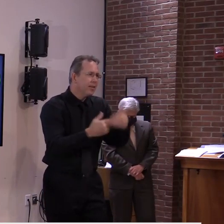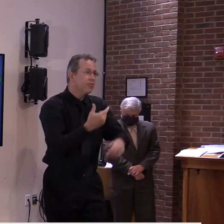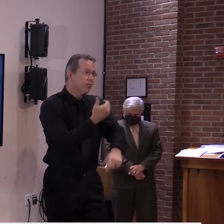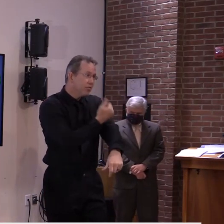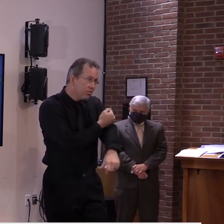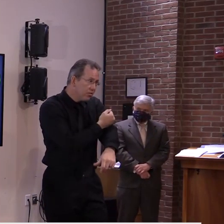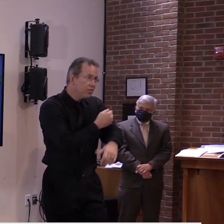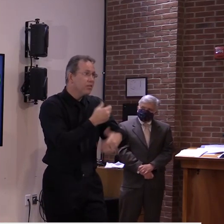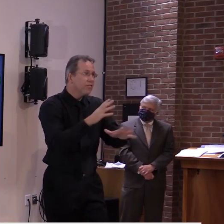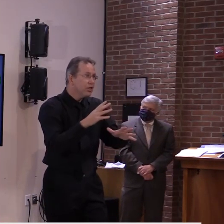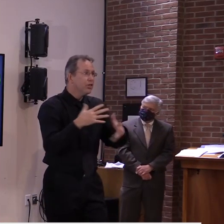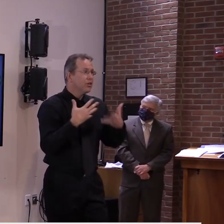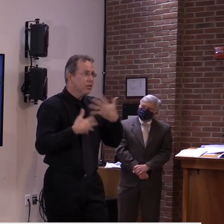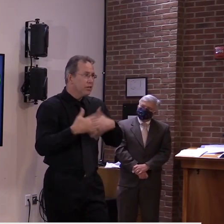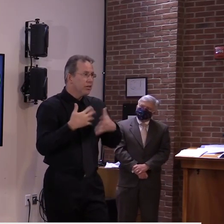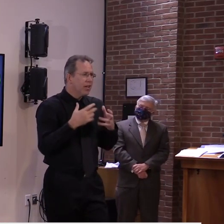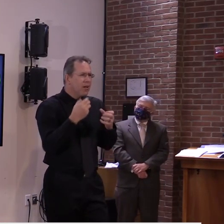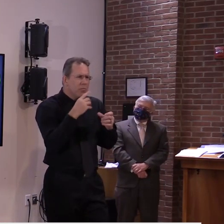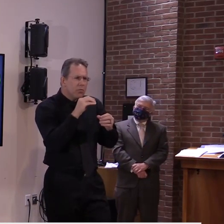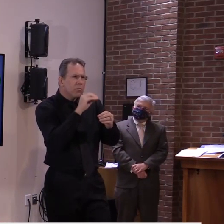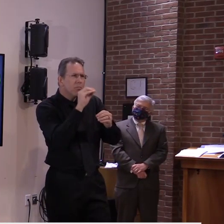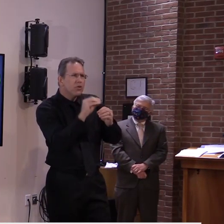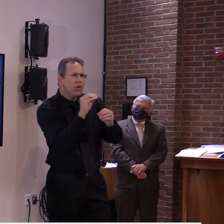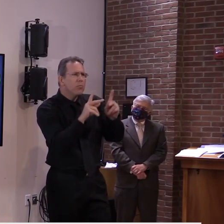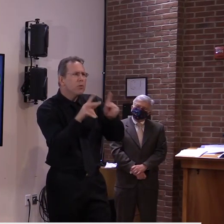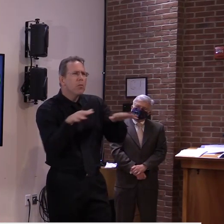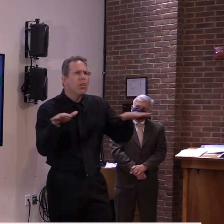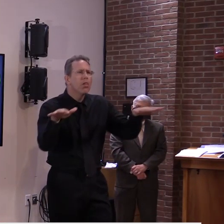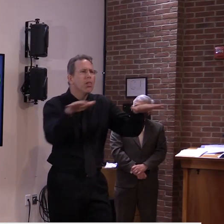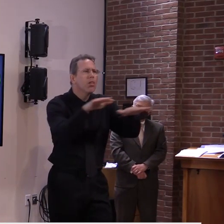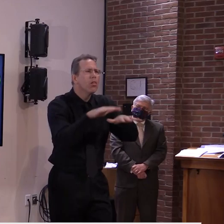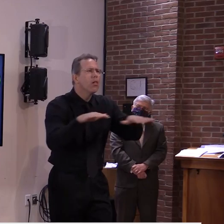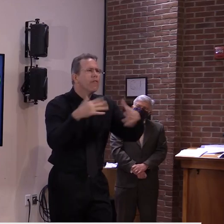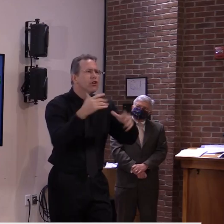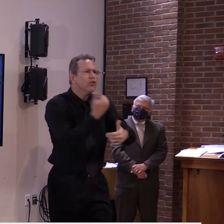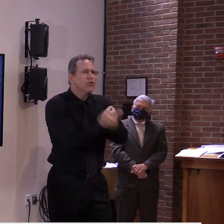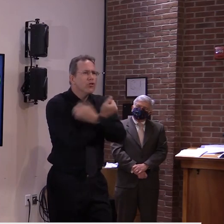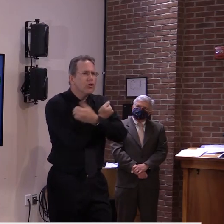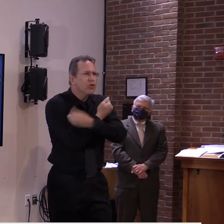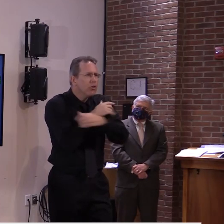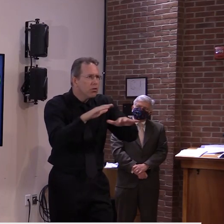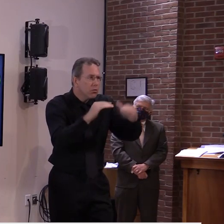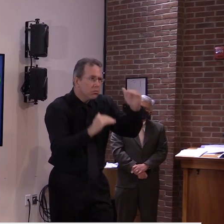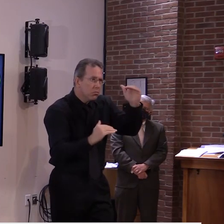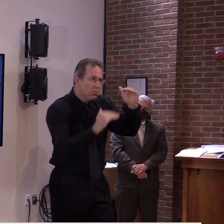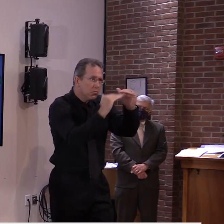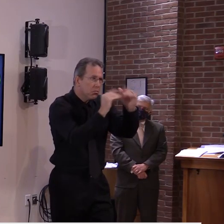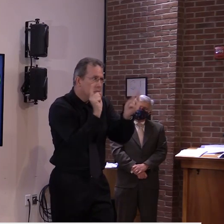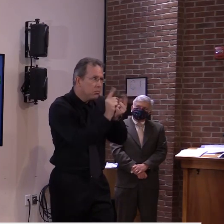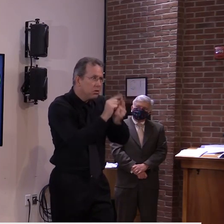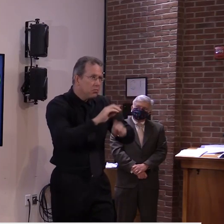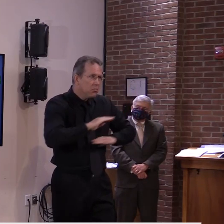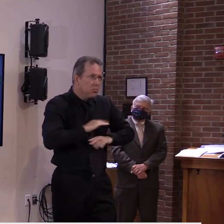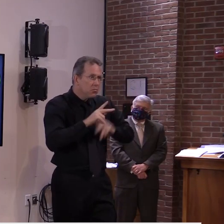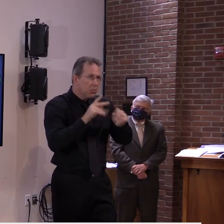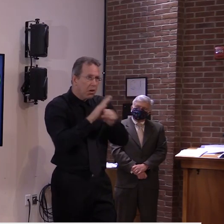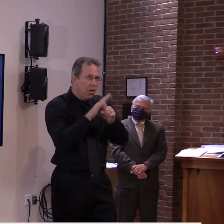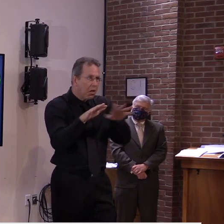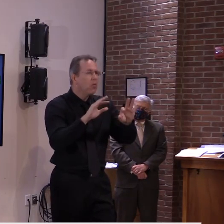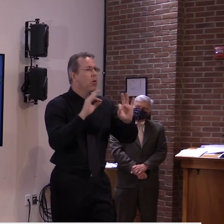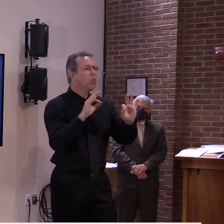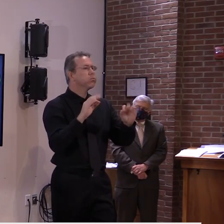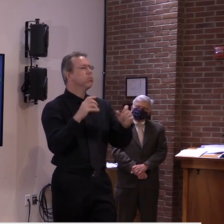Dr. Levine has talked about before. So again, from my perspective, this is going to take many, many months before we get back to normal. Could